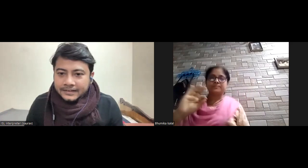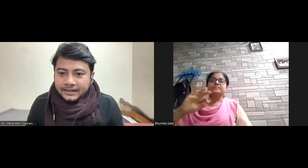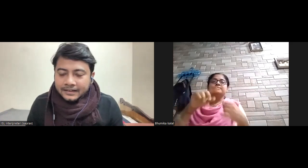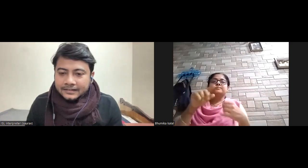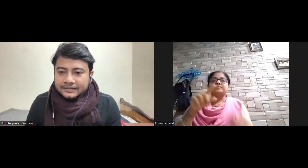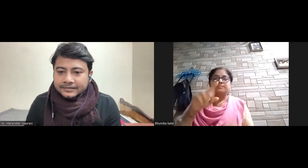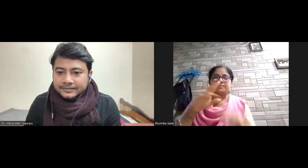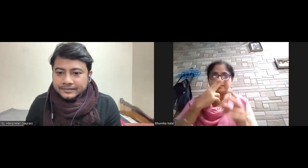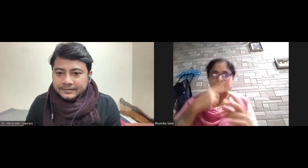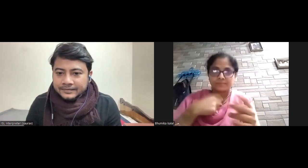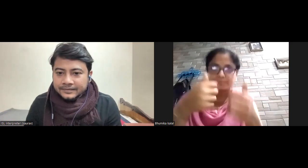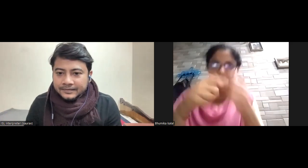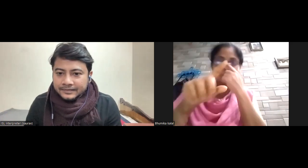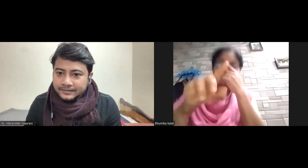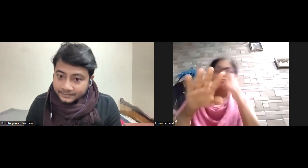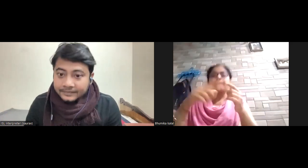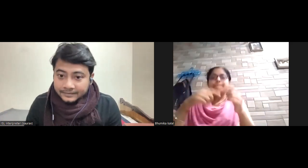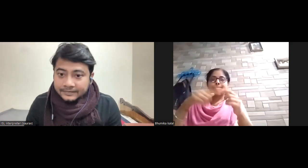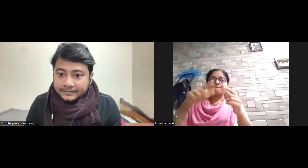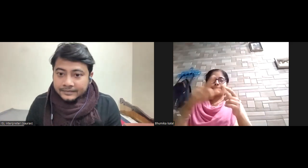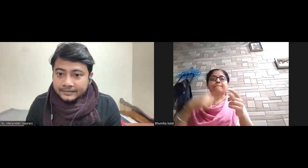Hare Krishna.